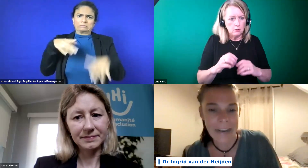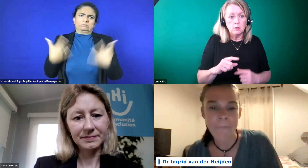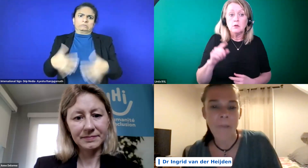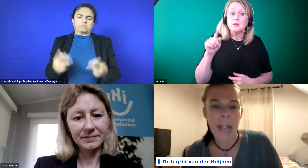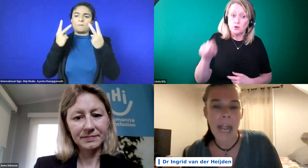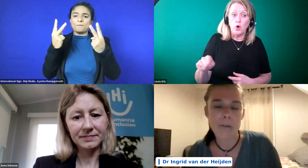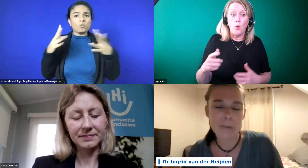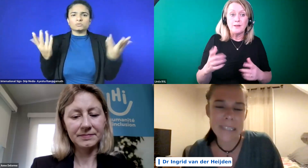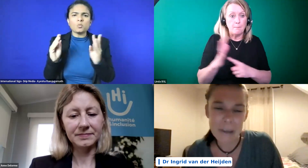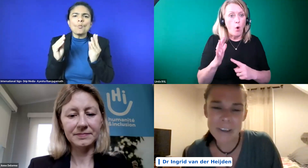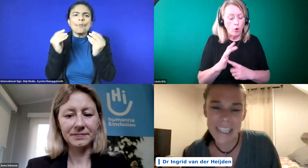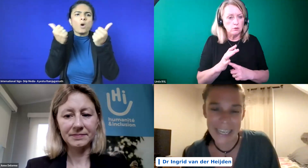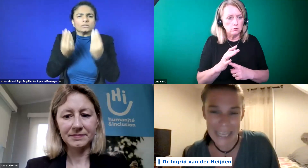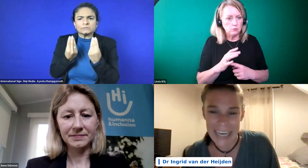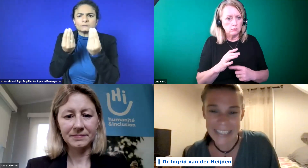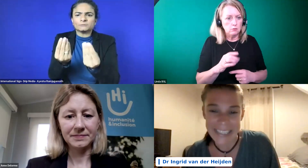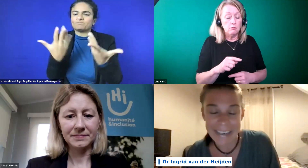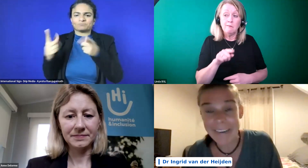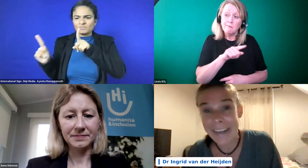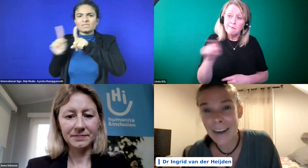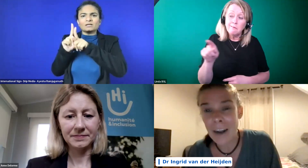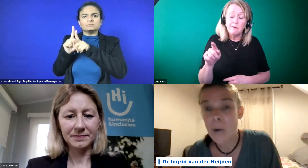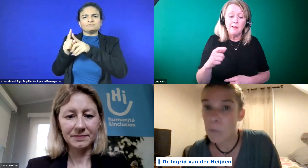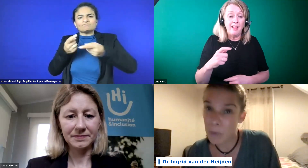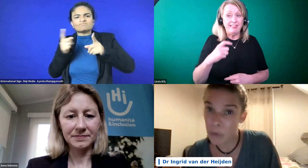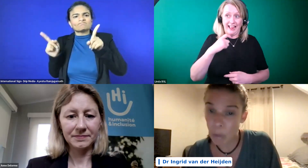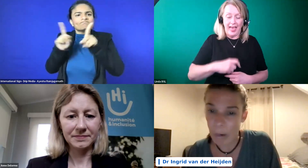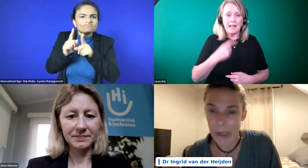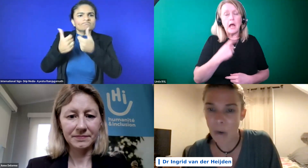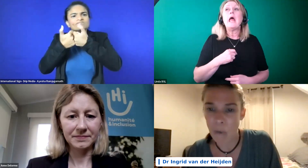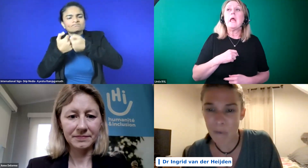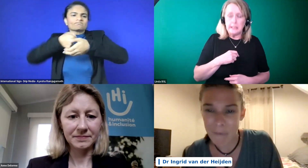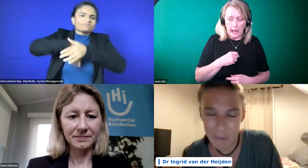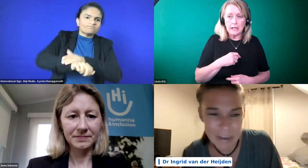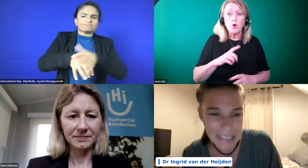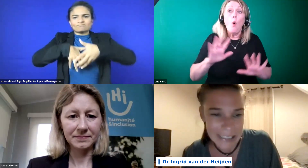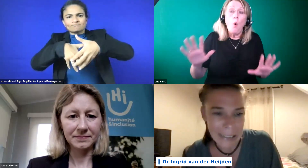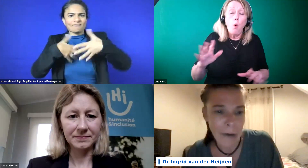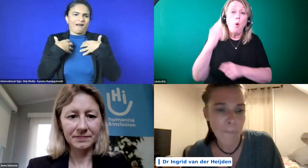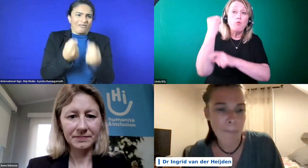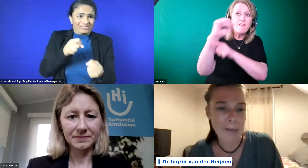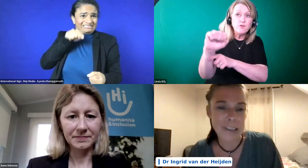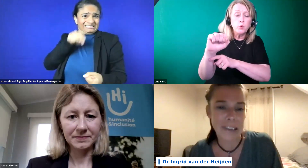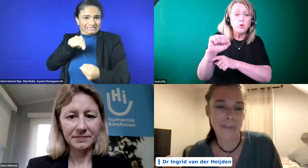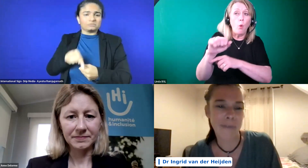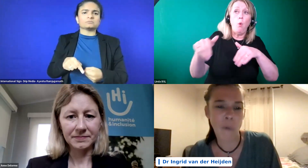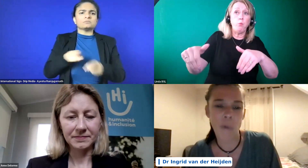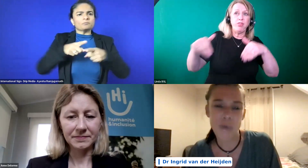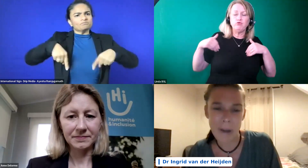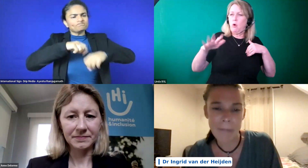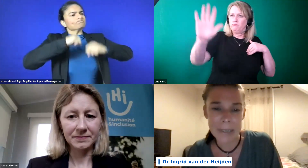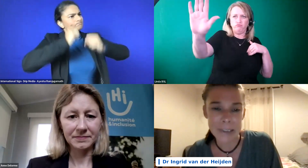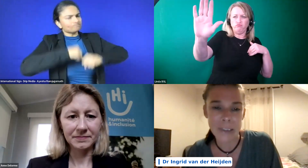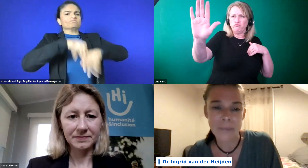client and results in the client giving, withdrawing, or refusing permission